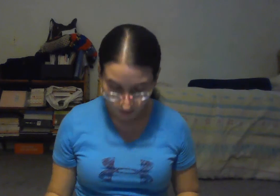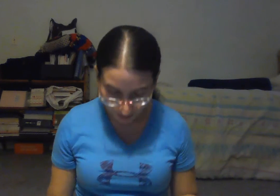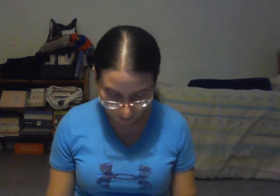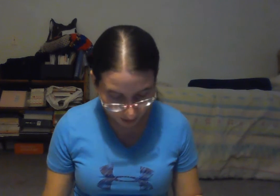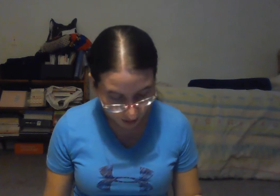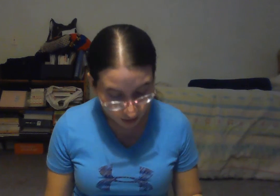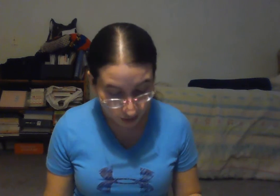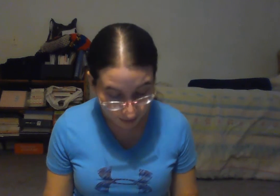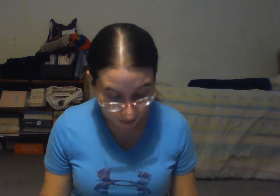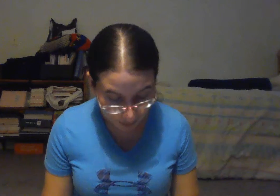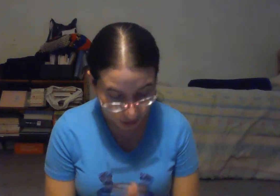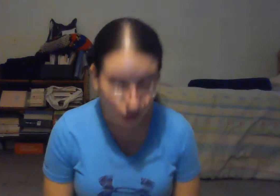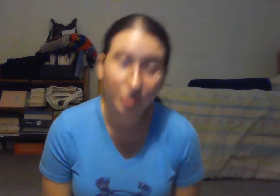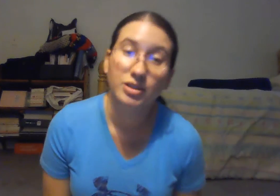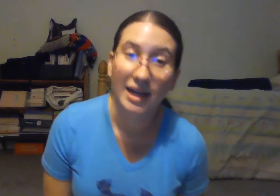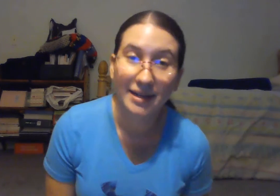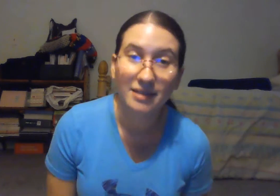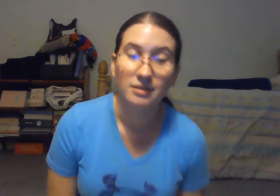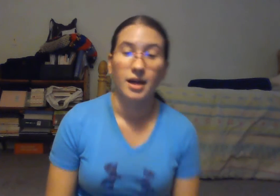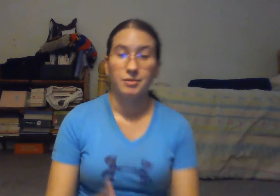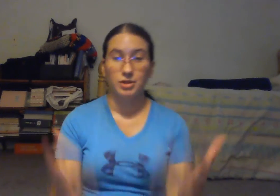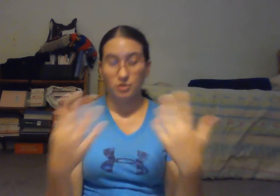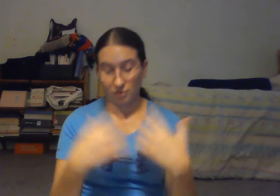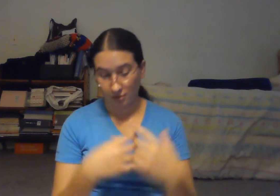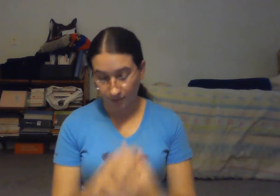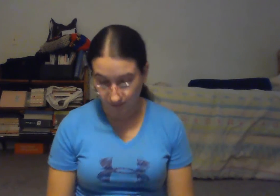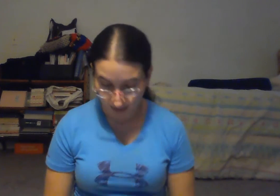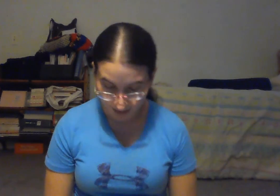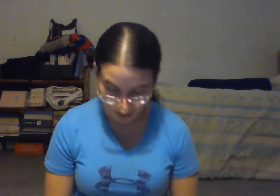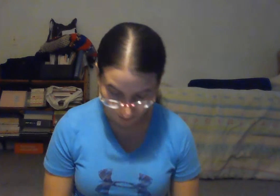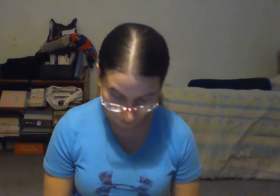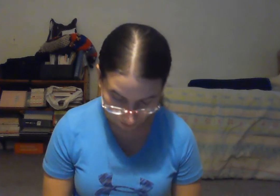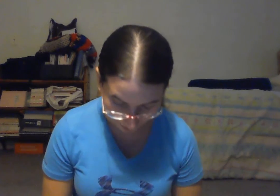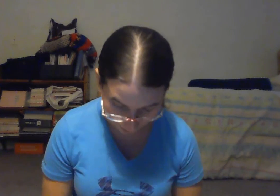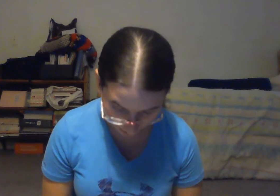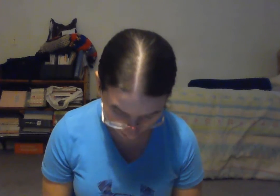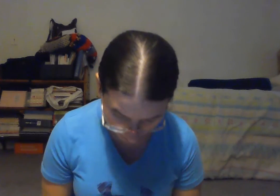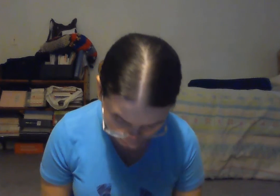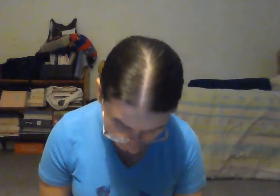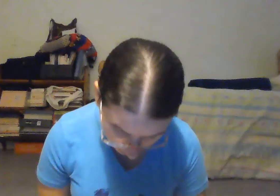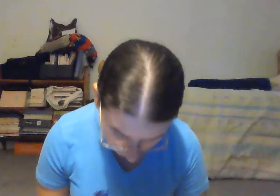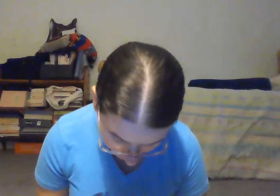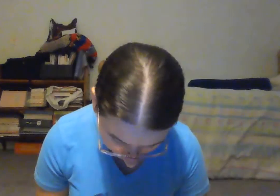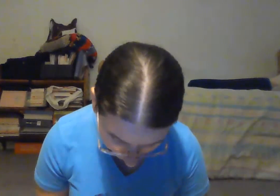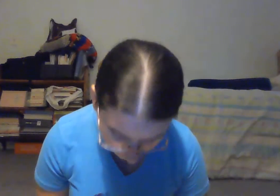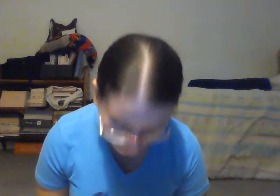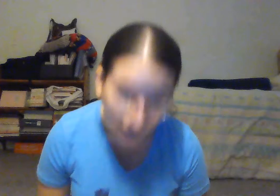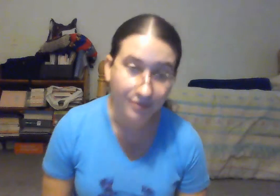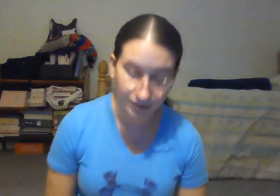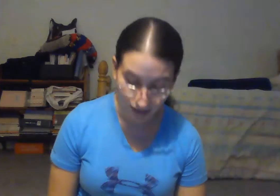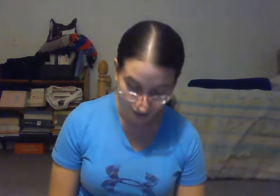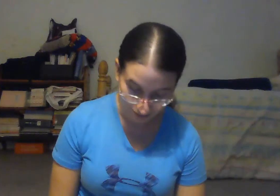Right? So I'm pretty sure you get it. Now we go to some basic vocabulary. Here we have